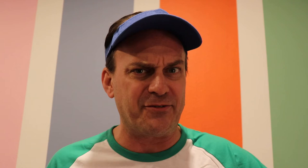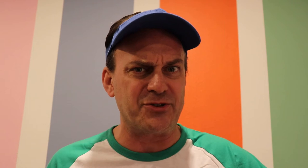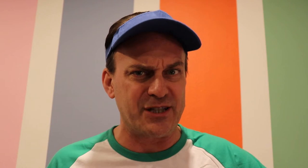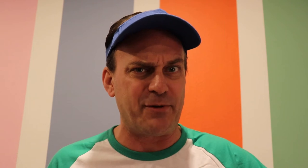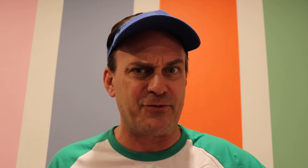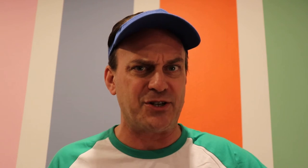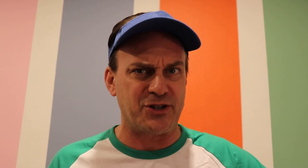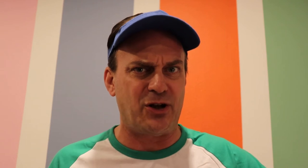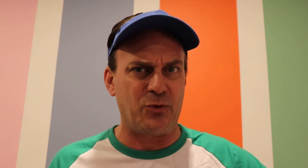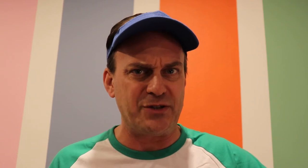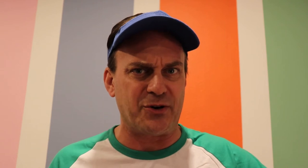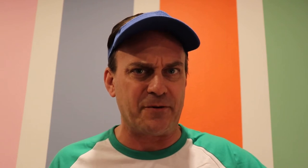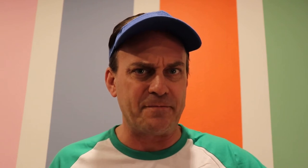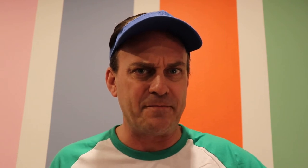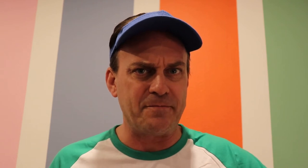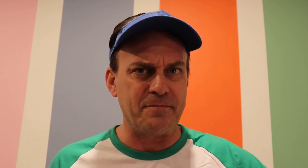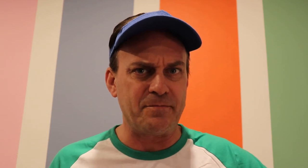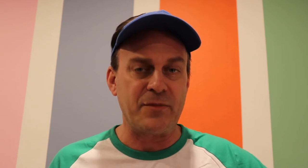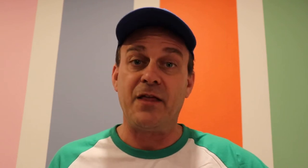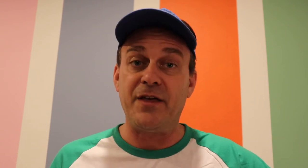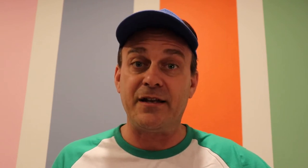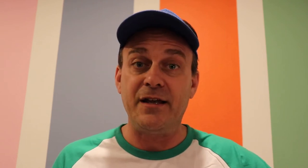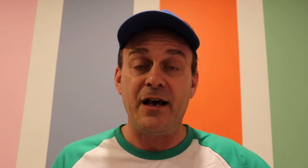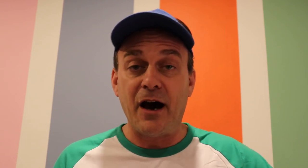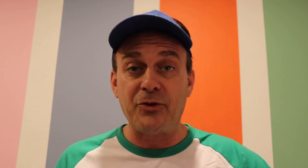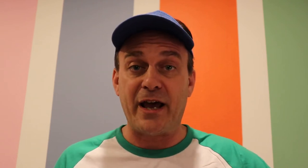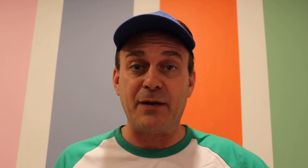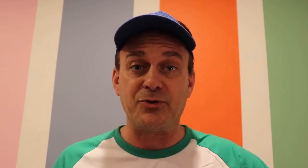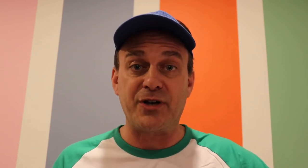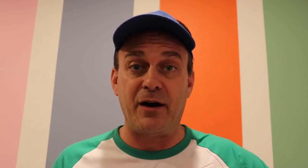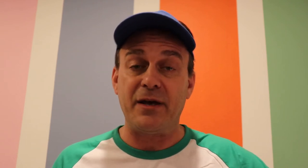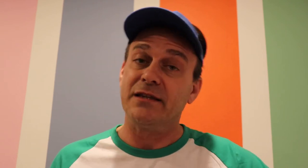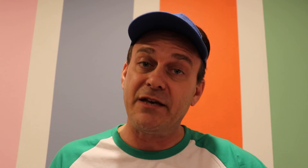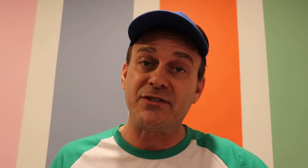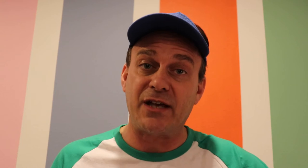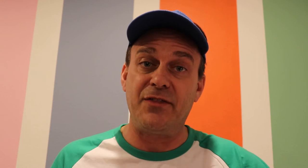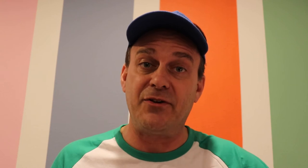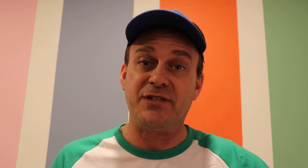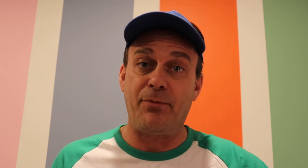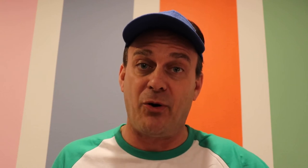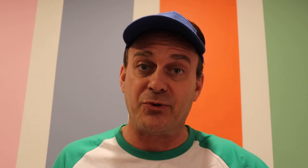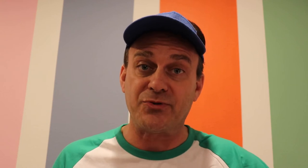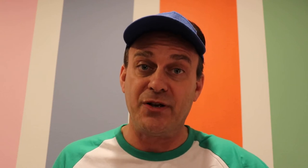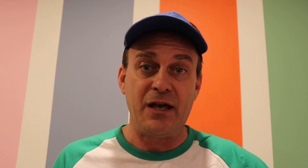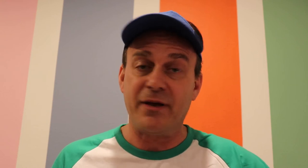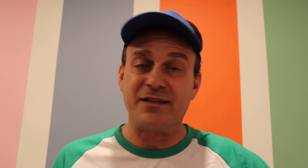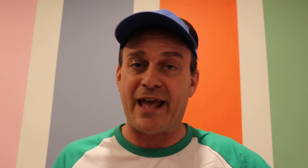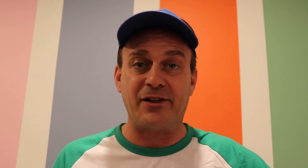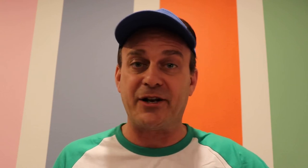after sleeping for such a long winter. Then other animals come and live inside their deep holes because the alligator